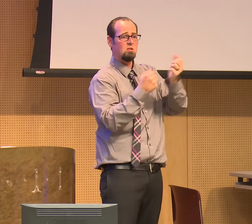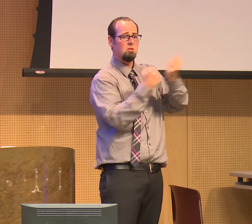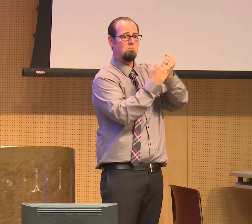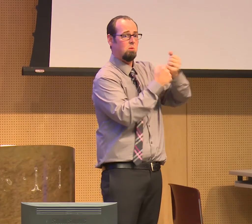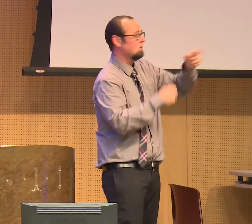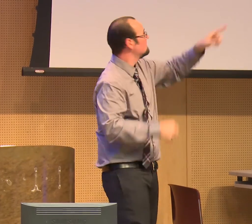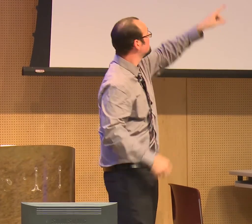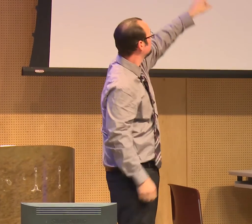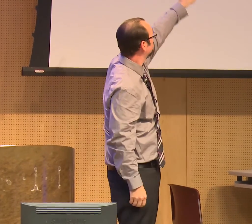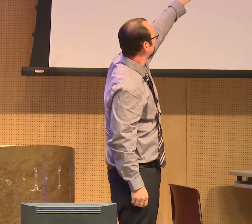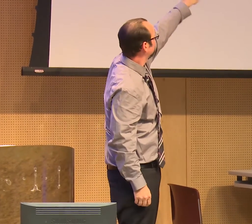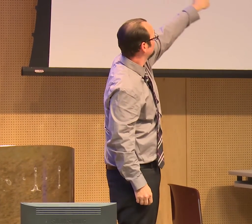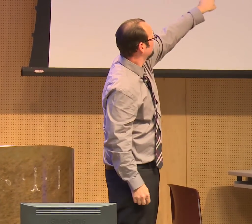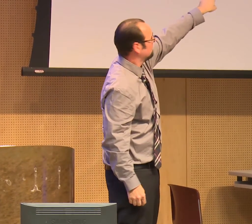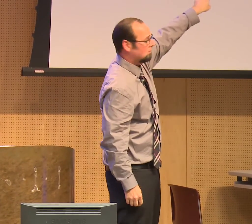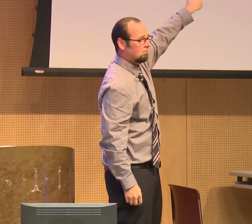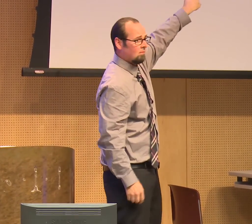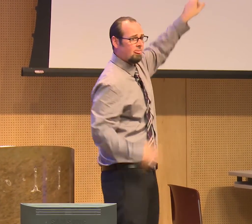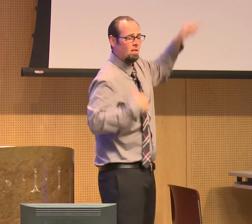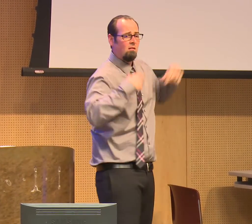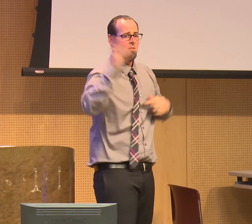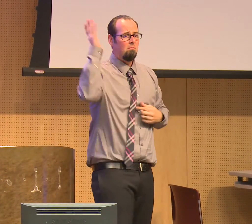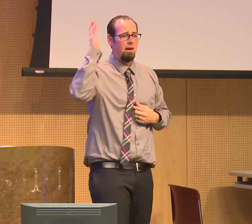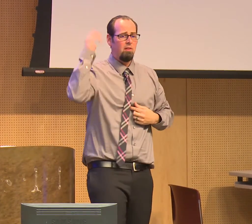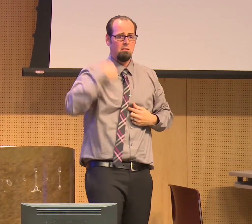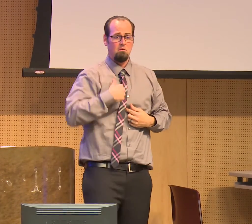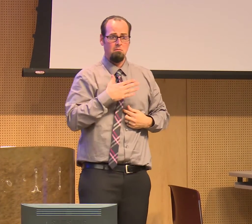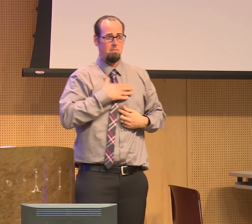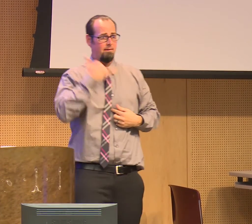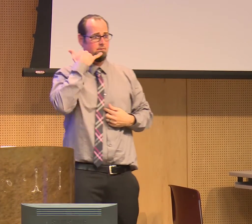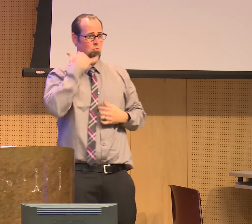if I needed to call tech support,